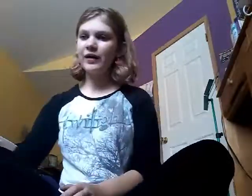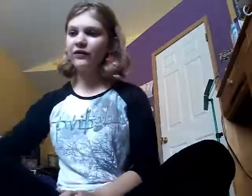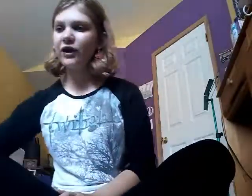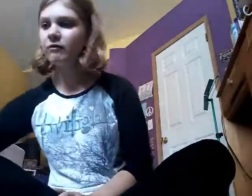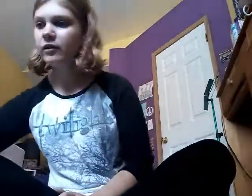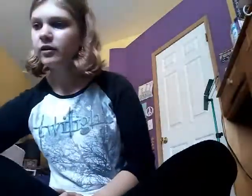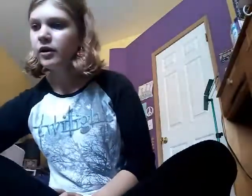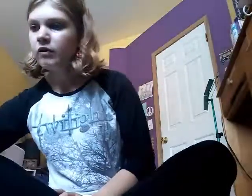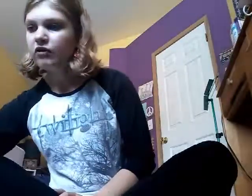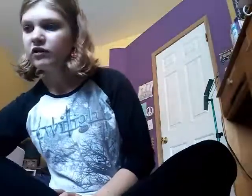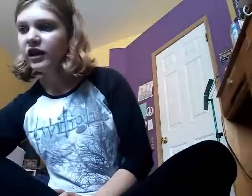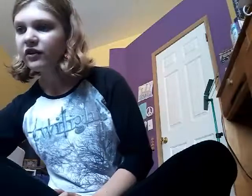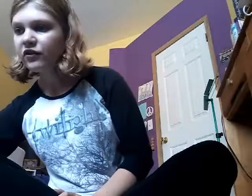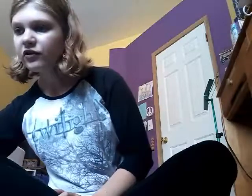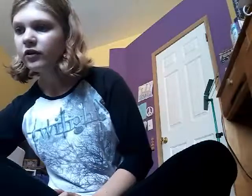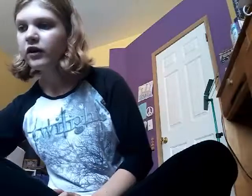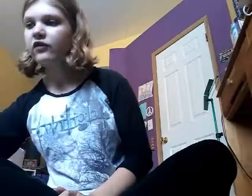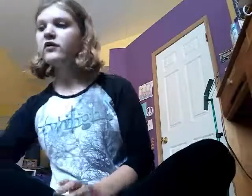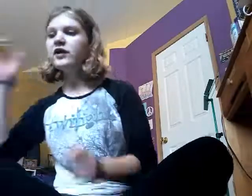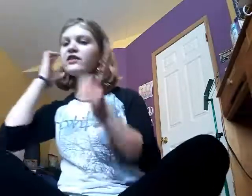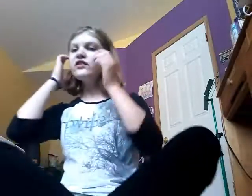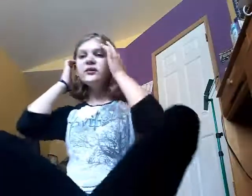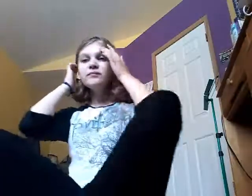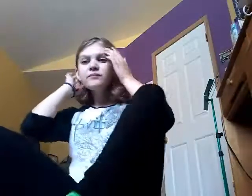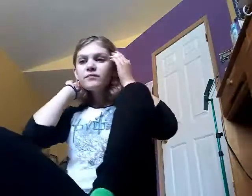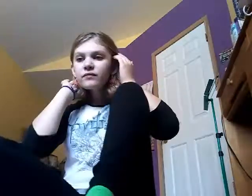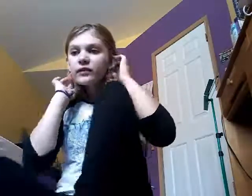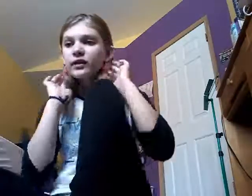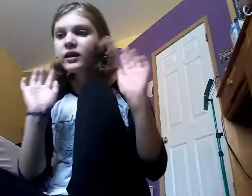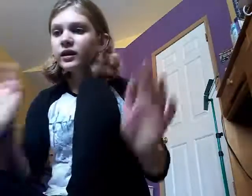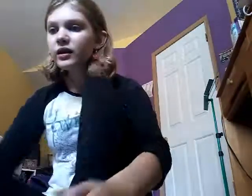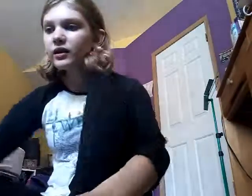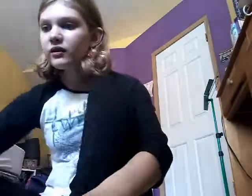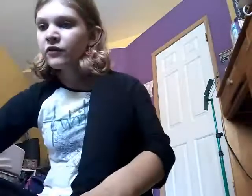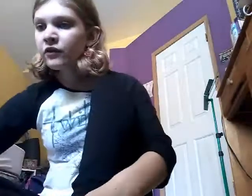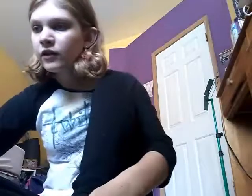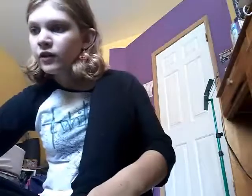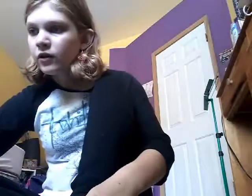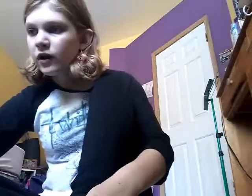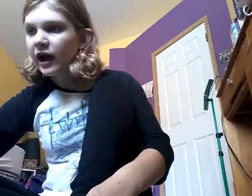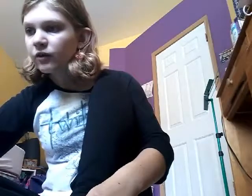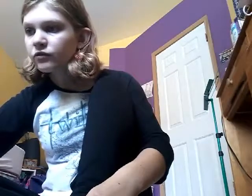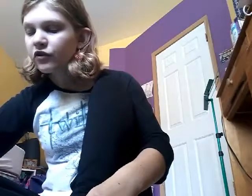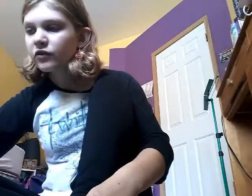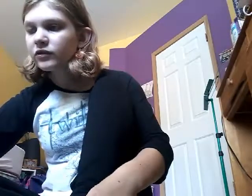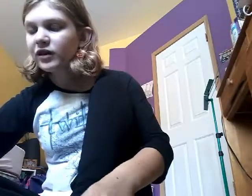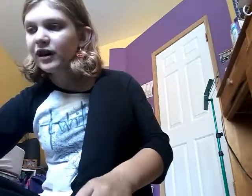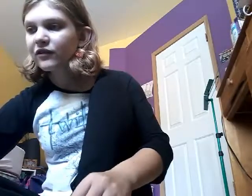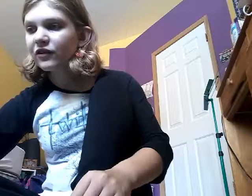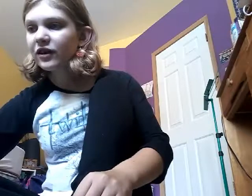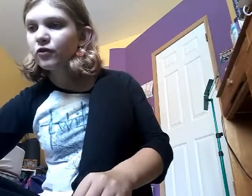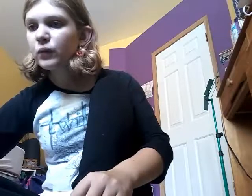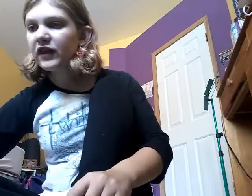That's out. So, the next, okay, so, the next sign is out. So, not out, sorry, is with.